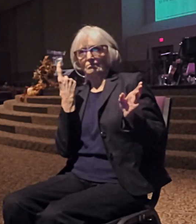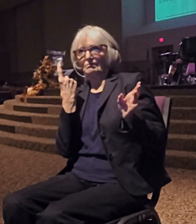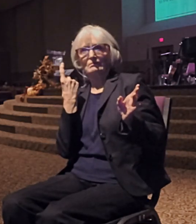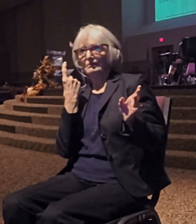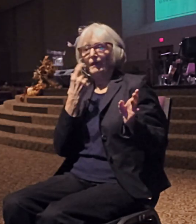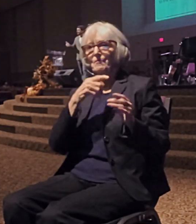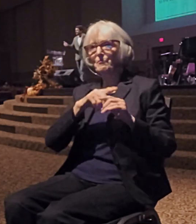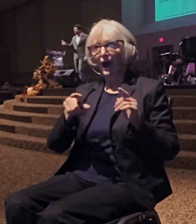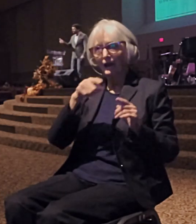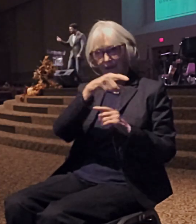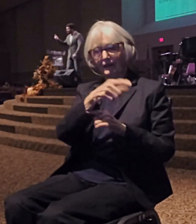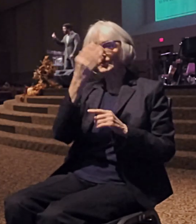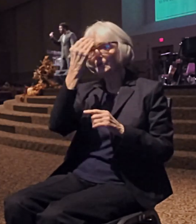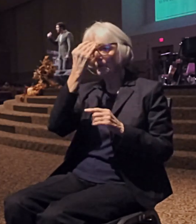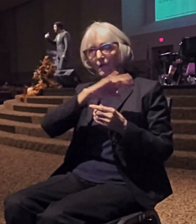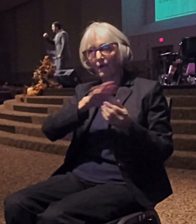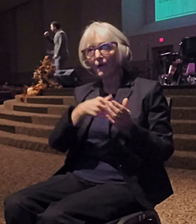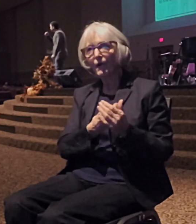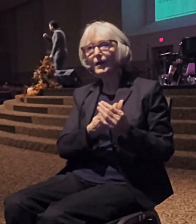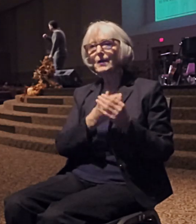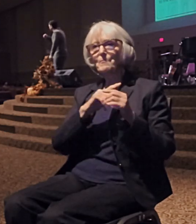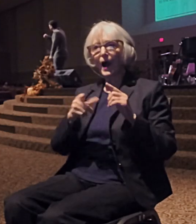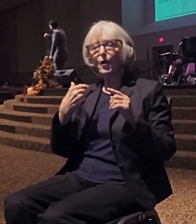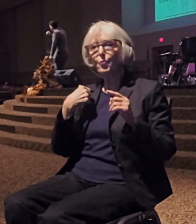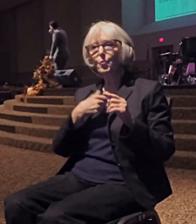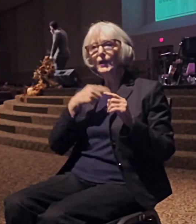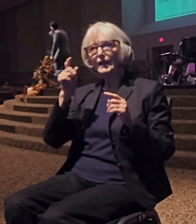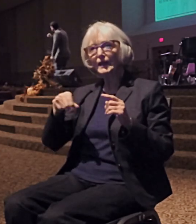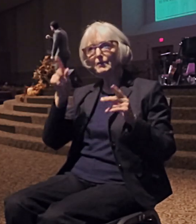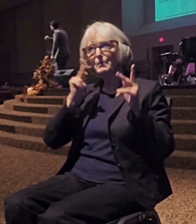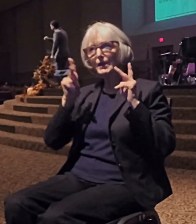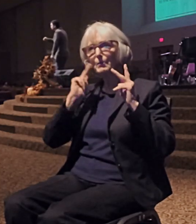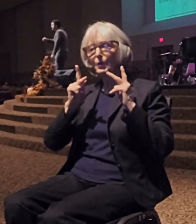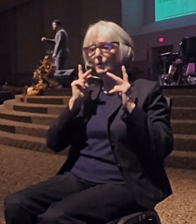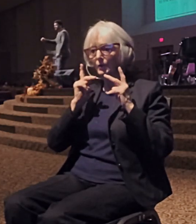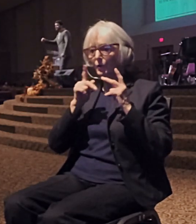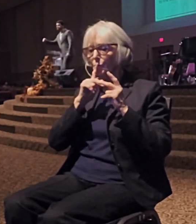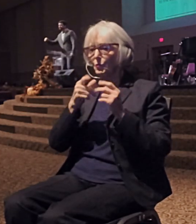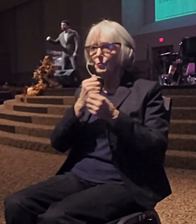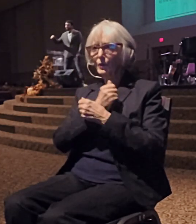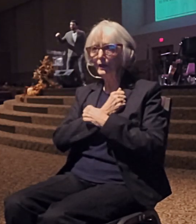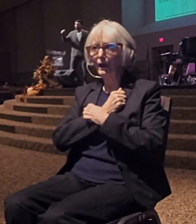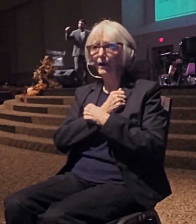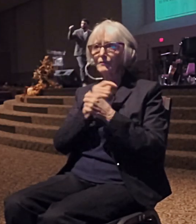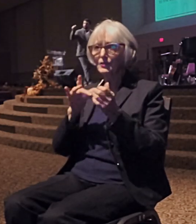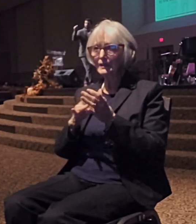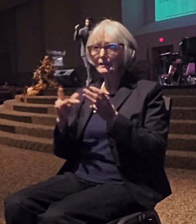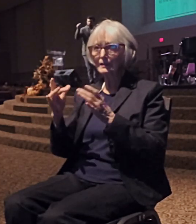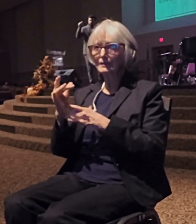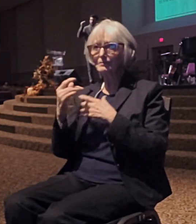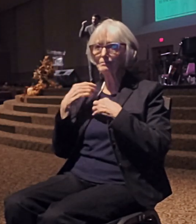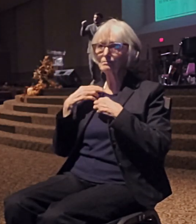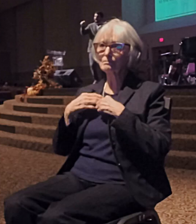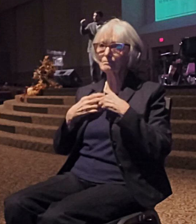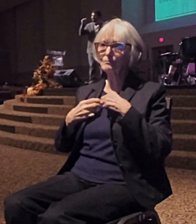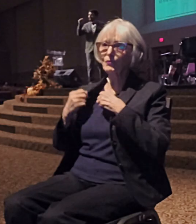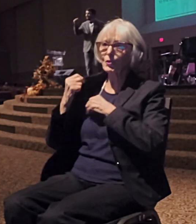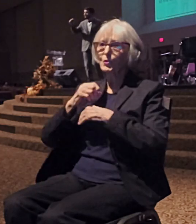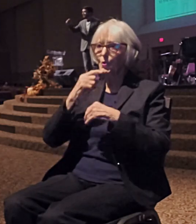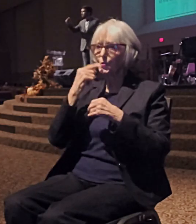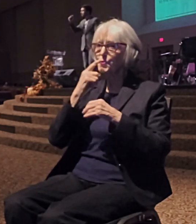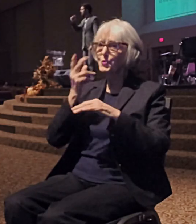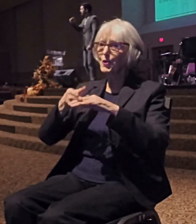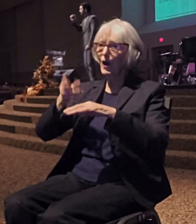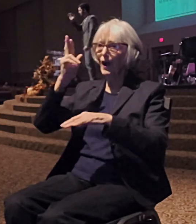And you better believe we need people who really love Jesus, who are